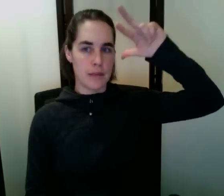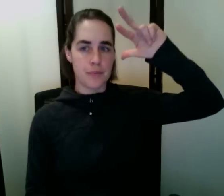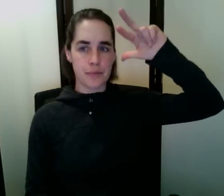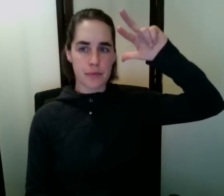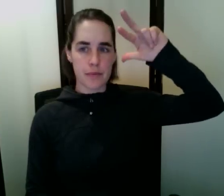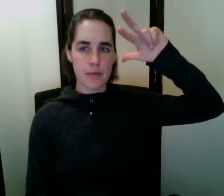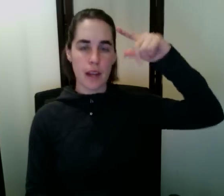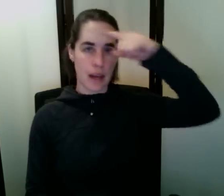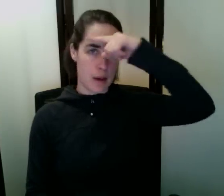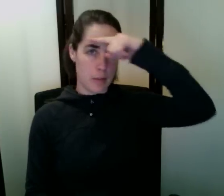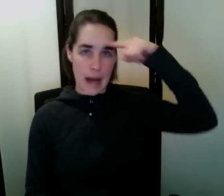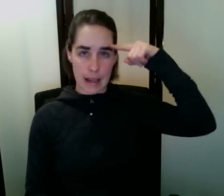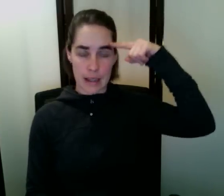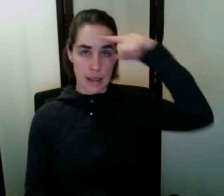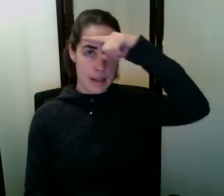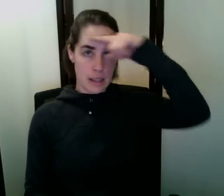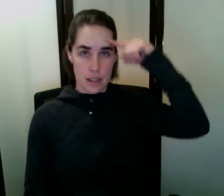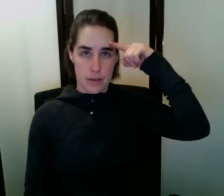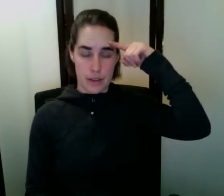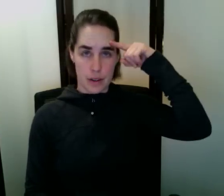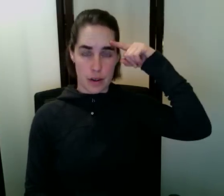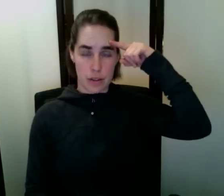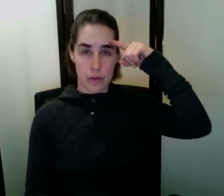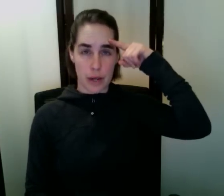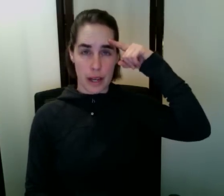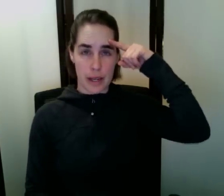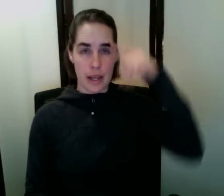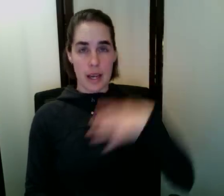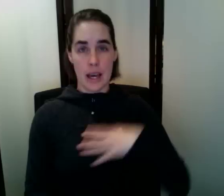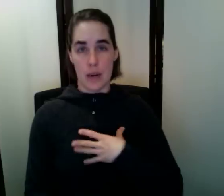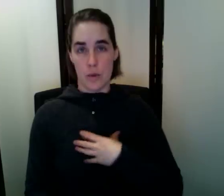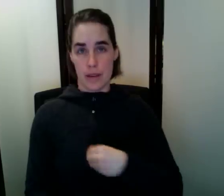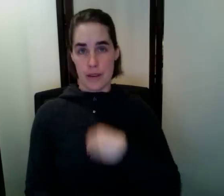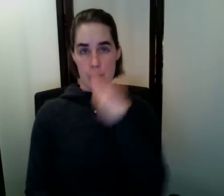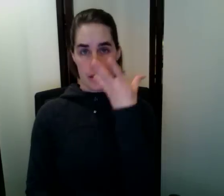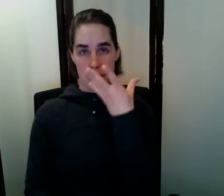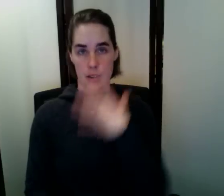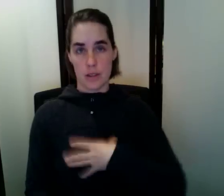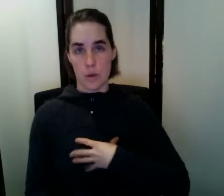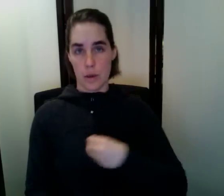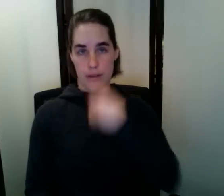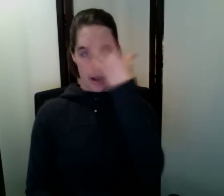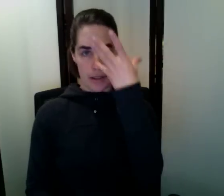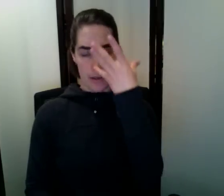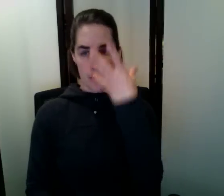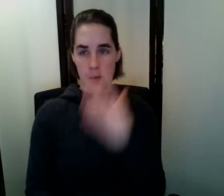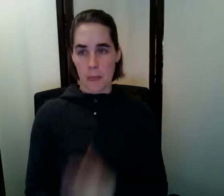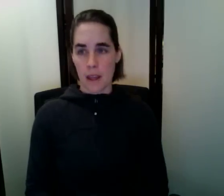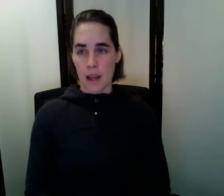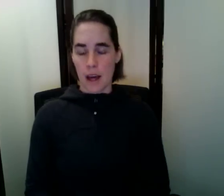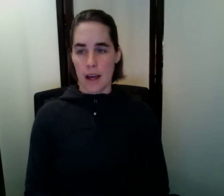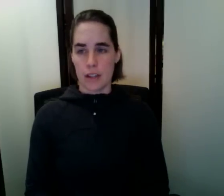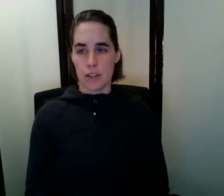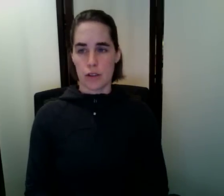black finger across your forehead and white face so white face describe